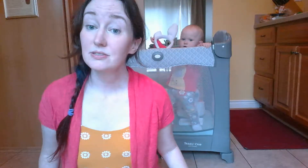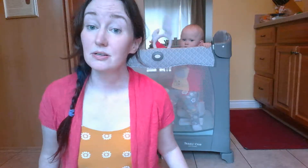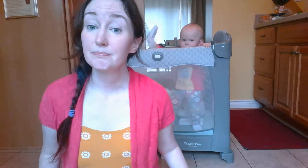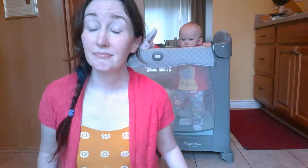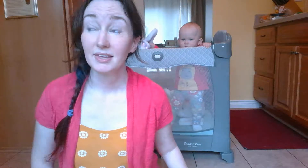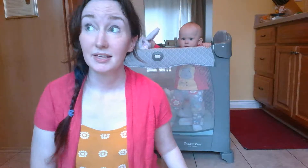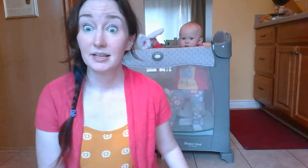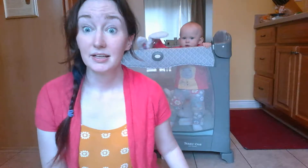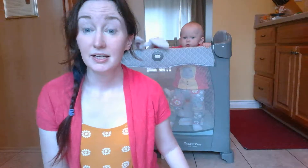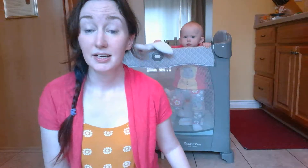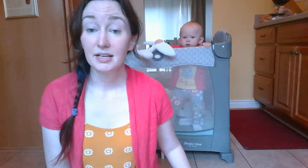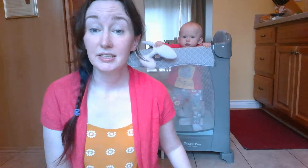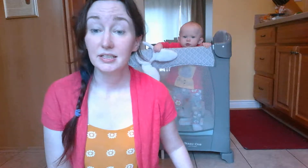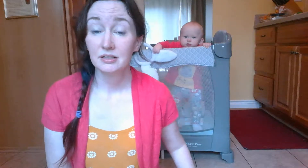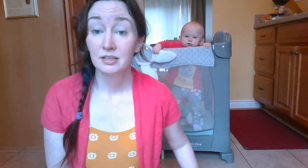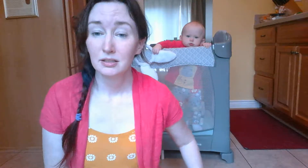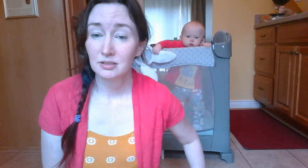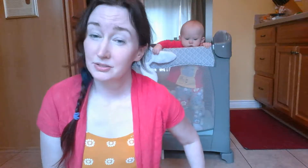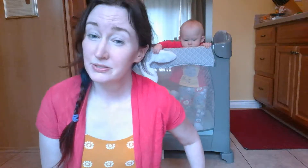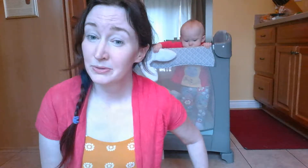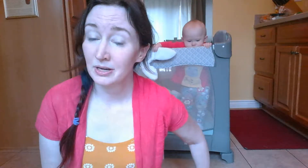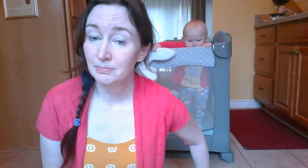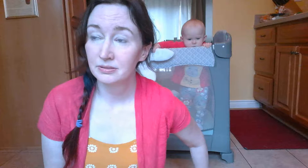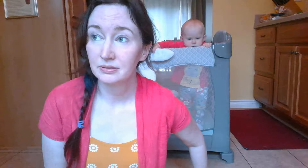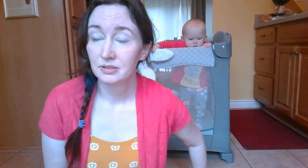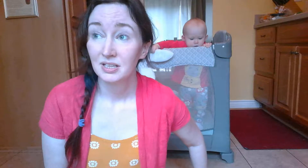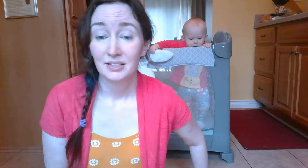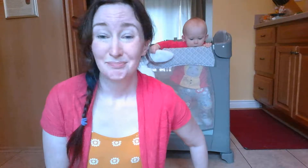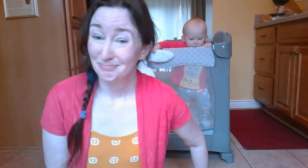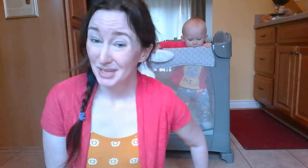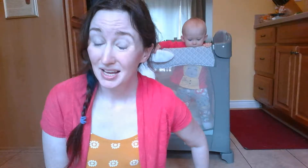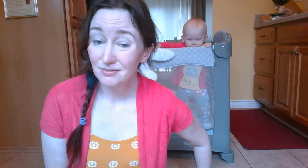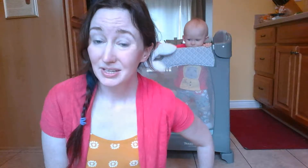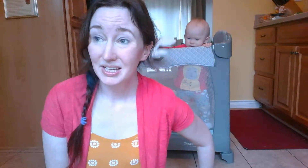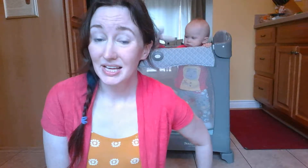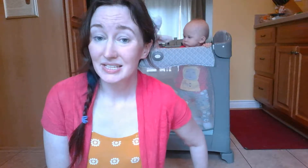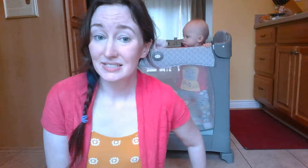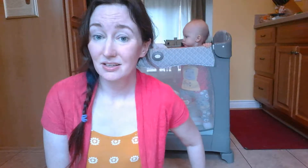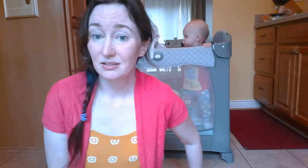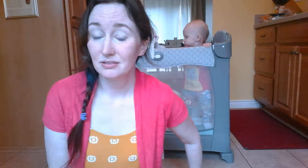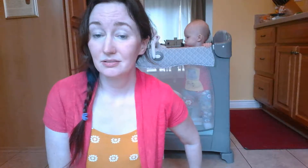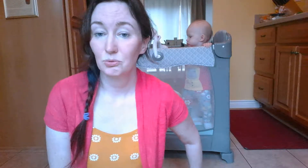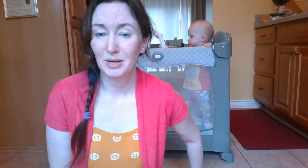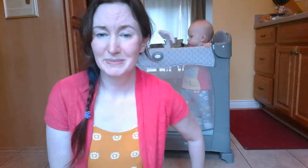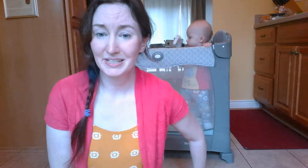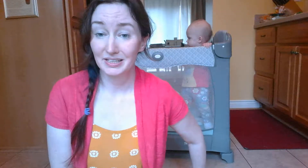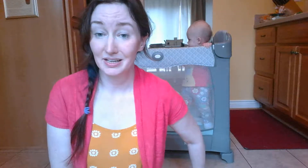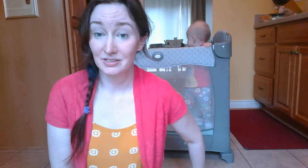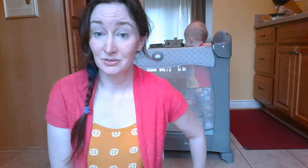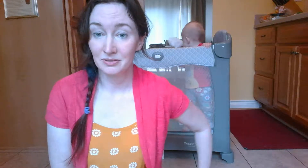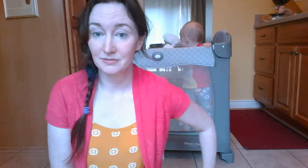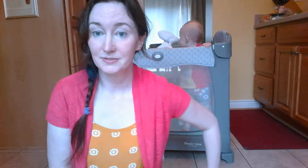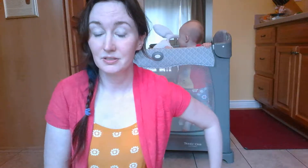Easter. I looked this one up. Every ASL website I know of to look